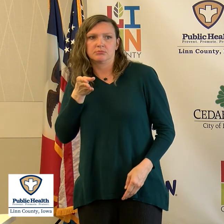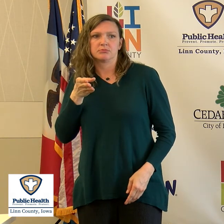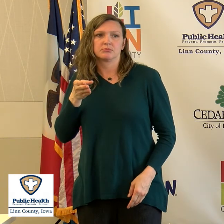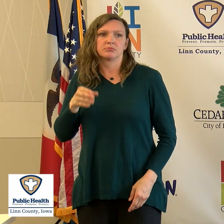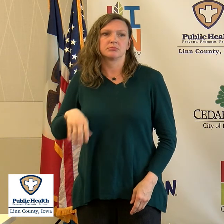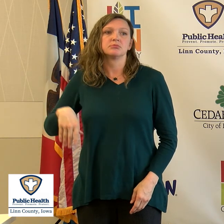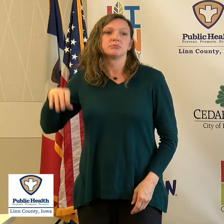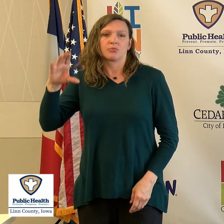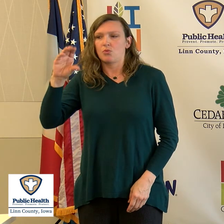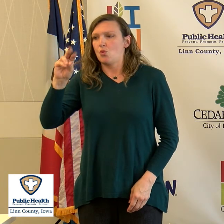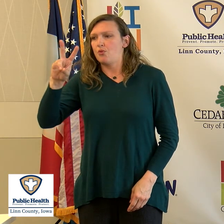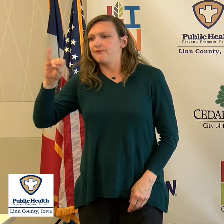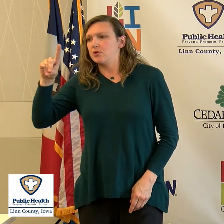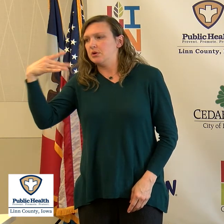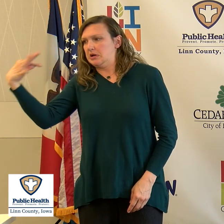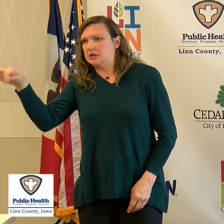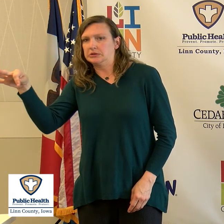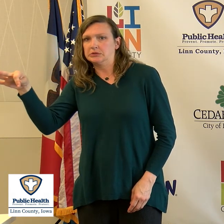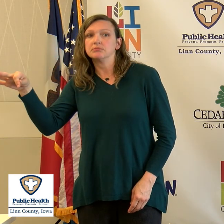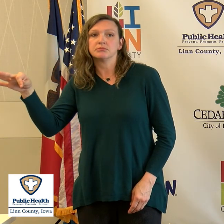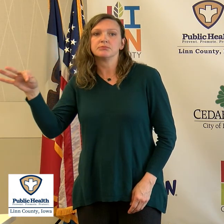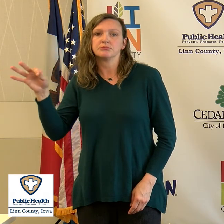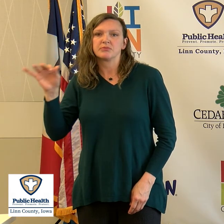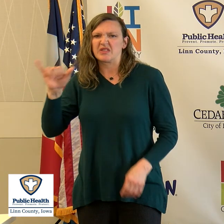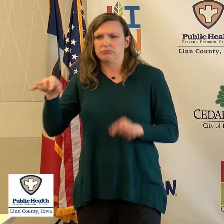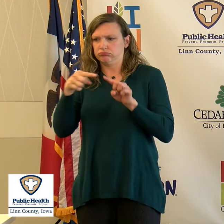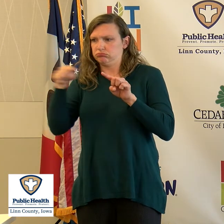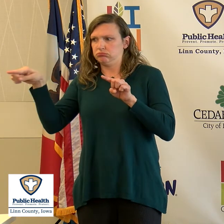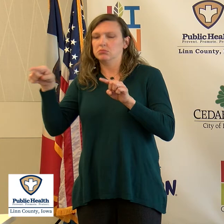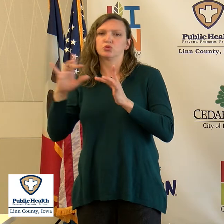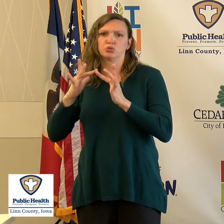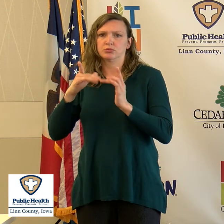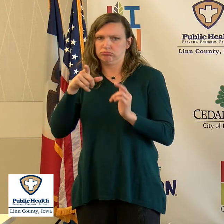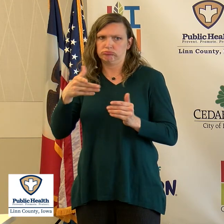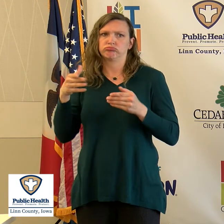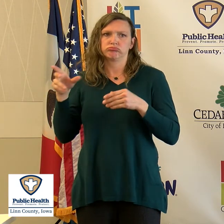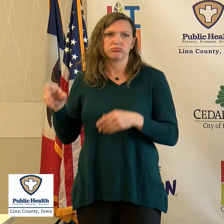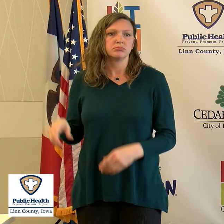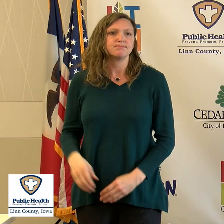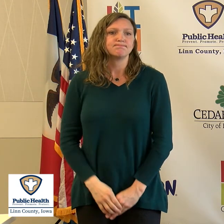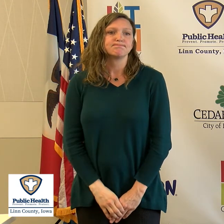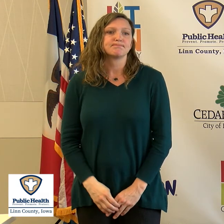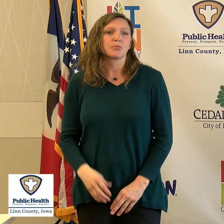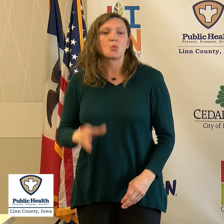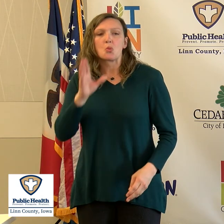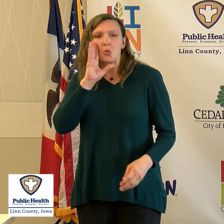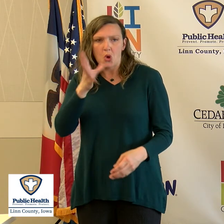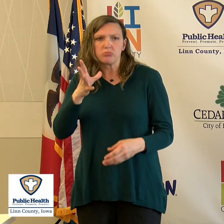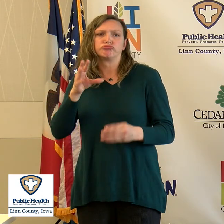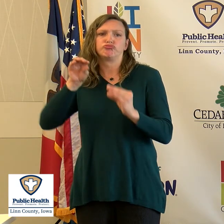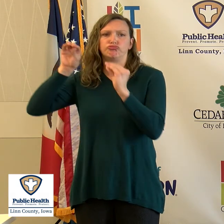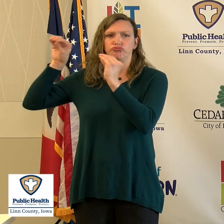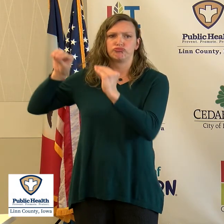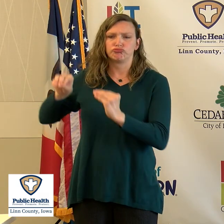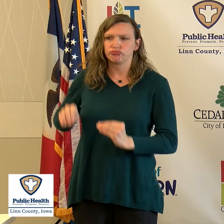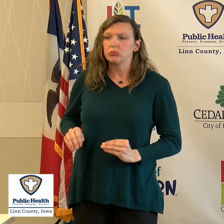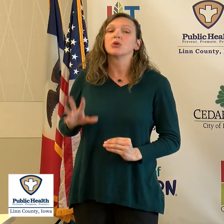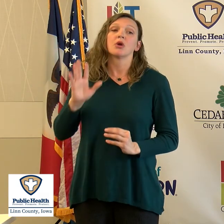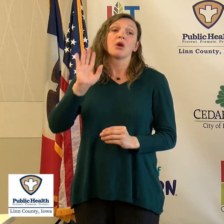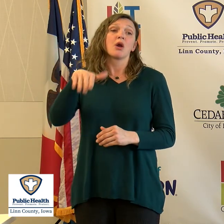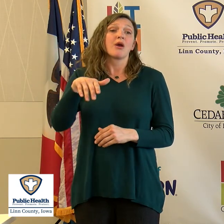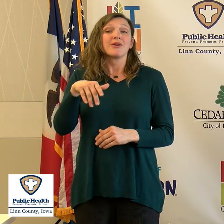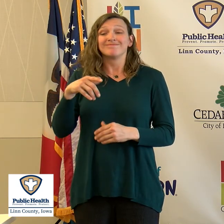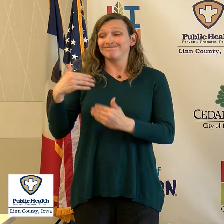www.linncounty.org/COVID-19. We will all get through this together. We all need to take individual responsibility for